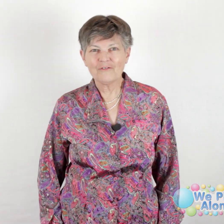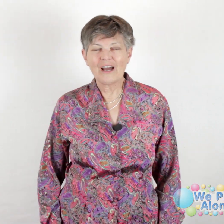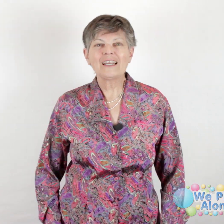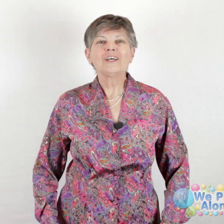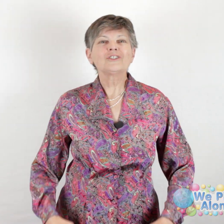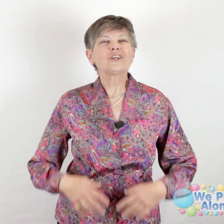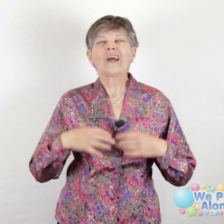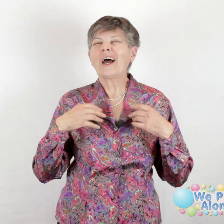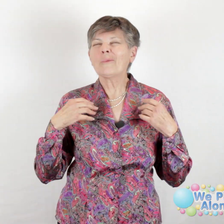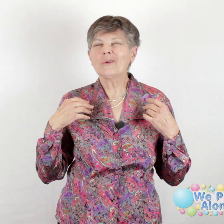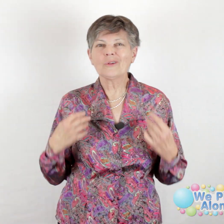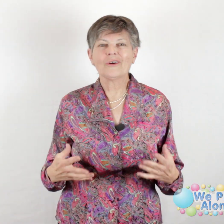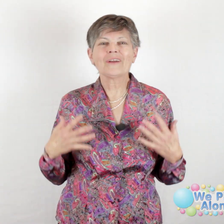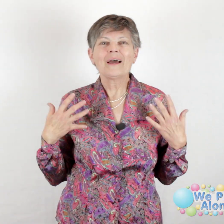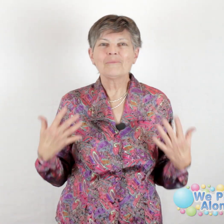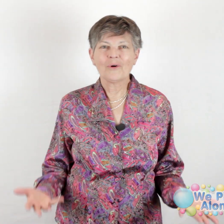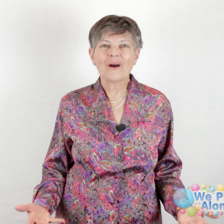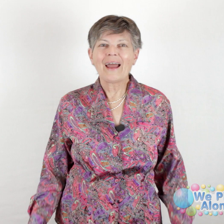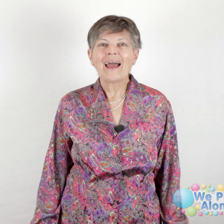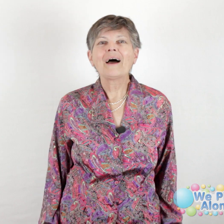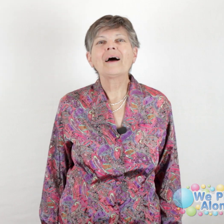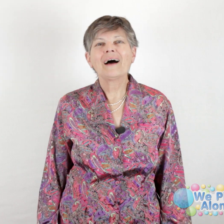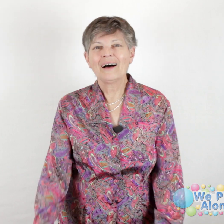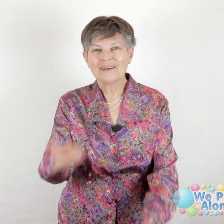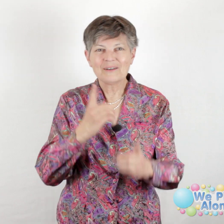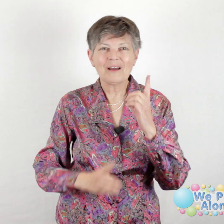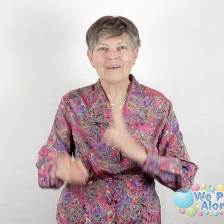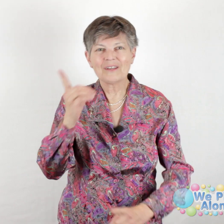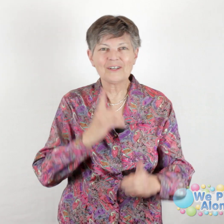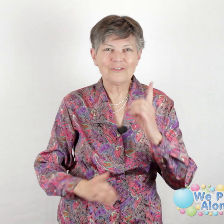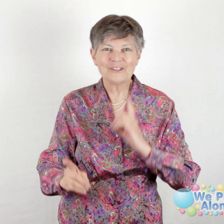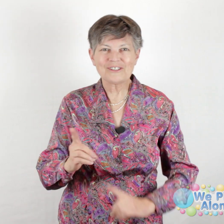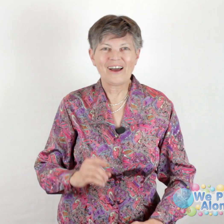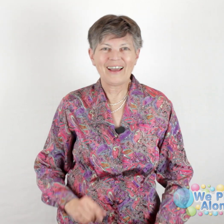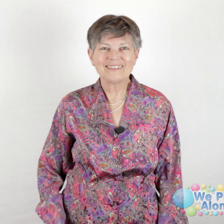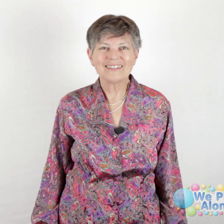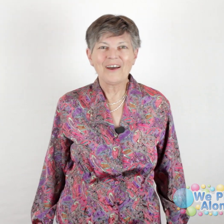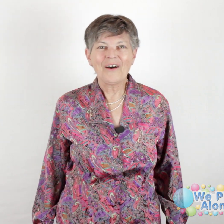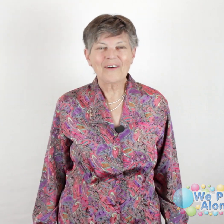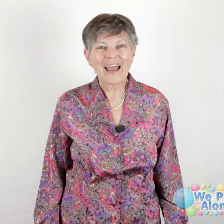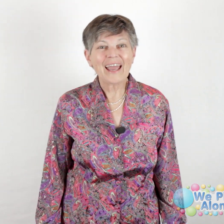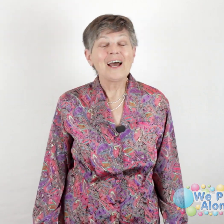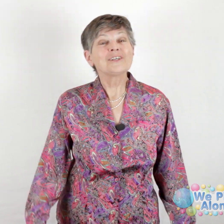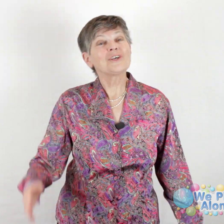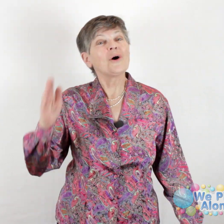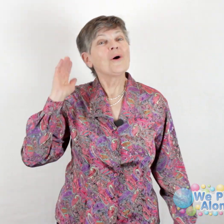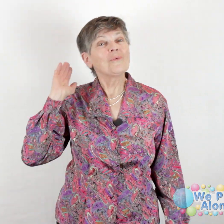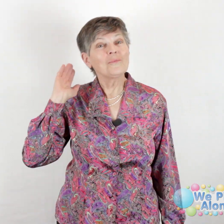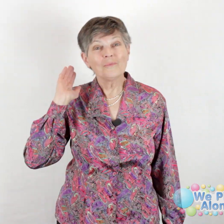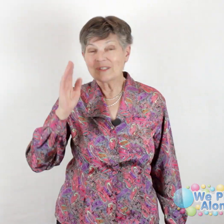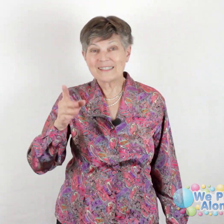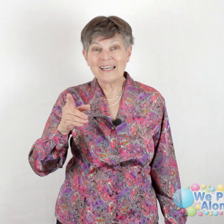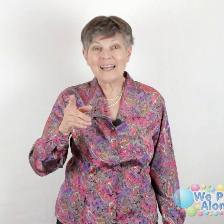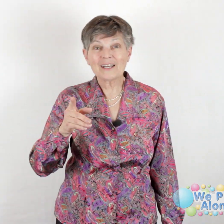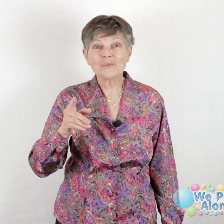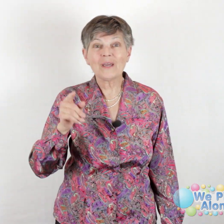fun to help you learn more of the different signs. Okay? So We'll see you next week,